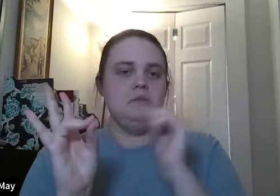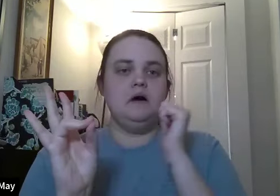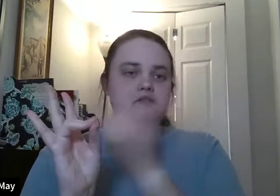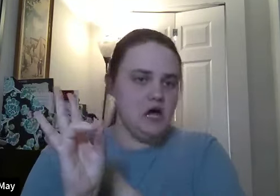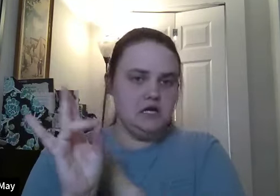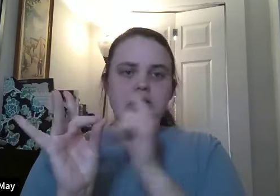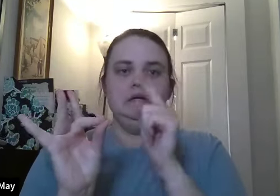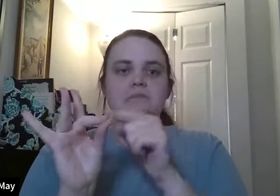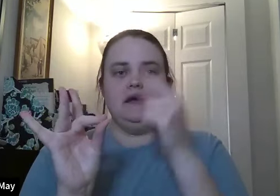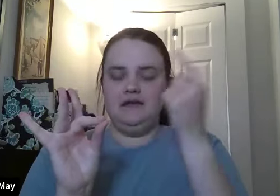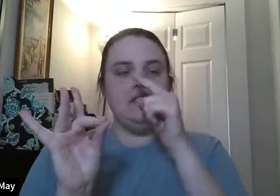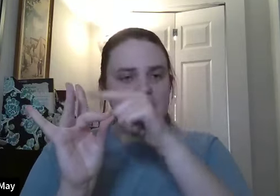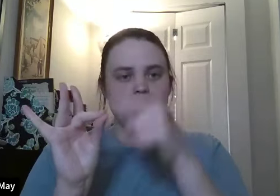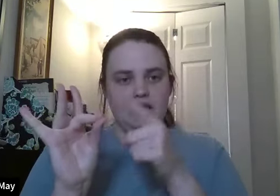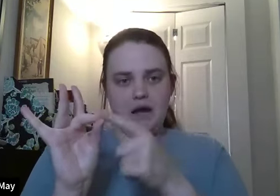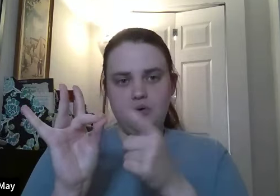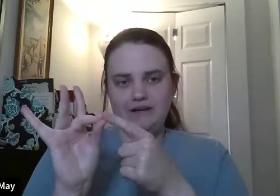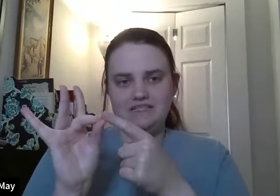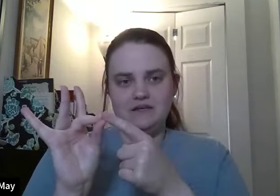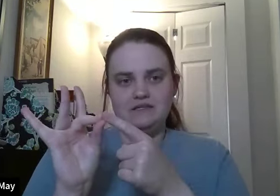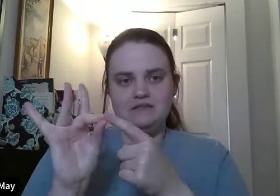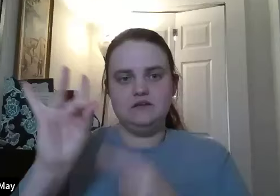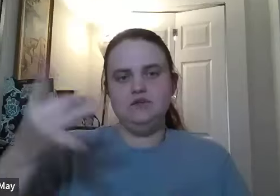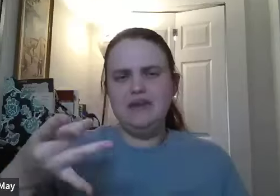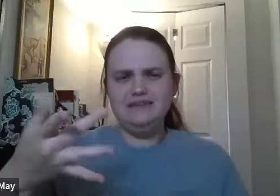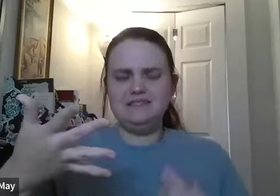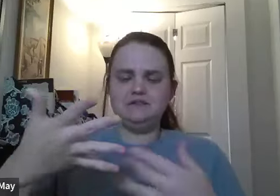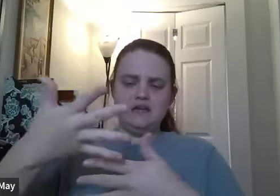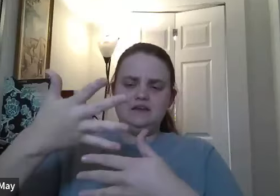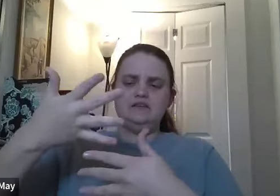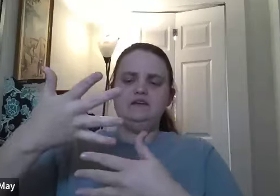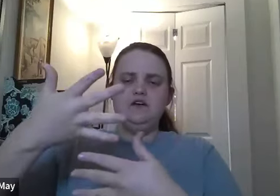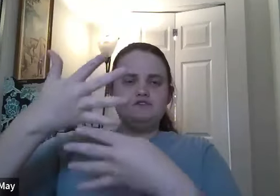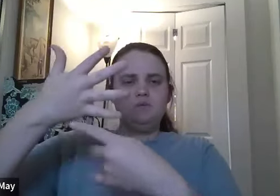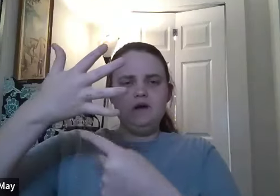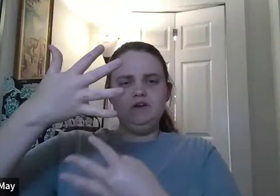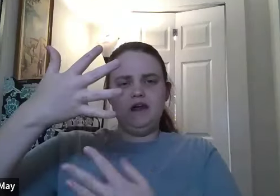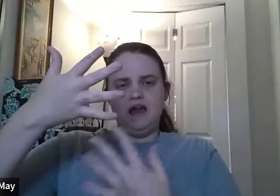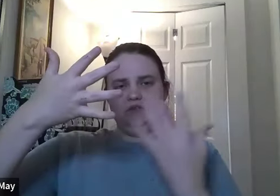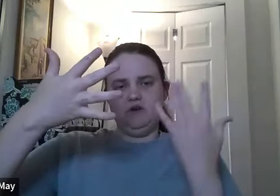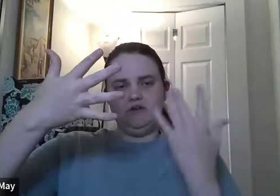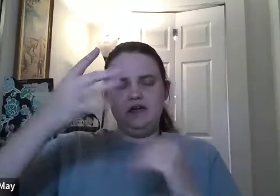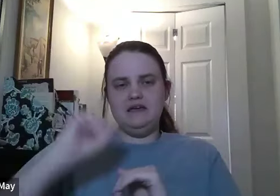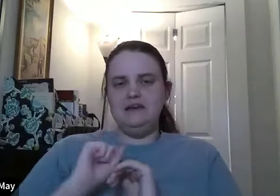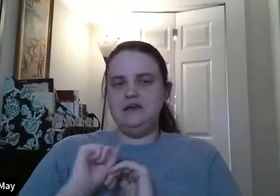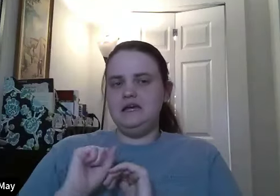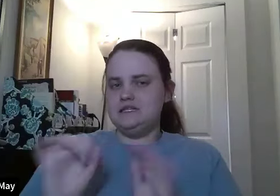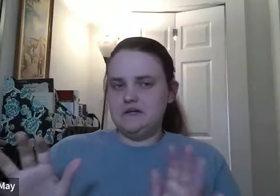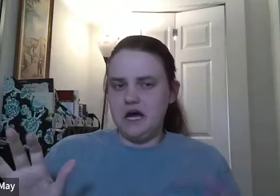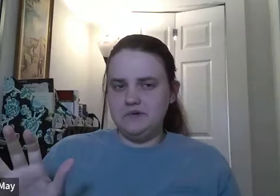my daughter, and that's where I point to this. You can still technically, there's a way where you can add it with your other hand. It gets very